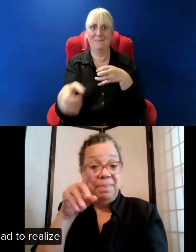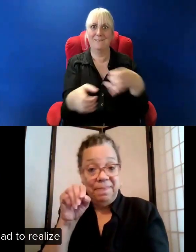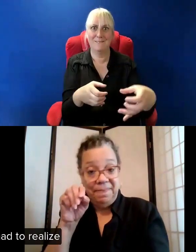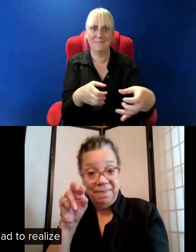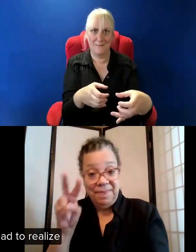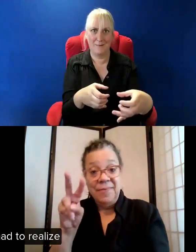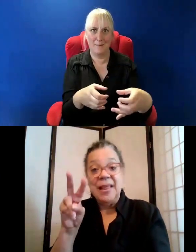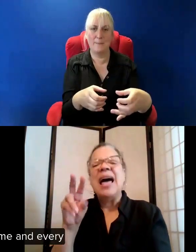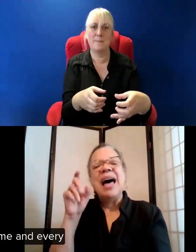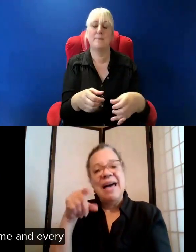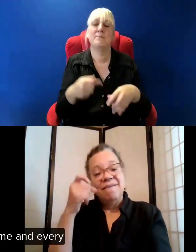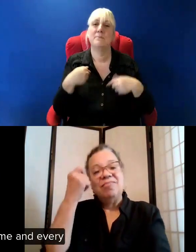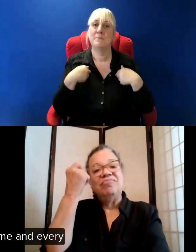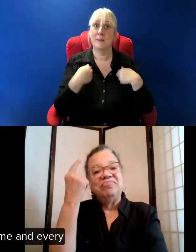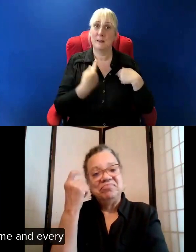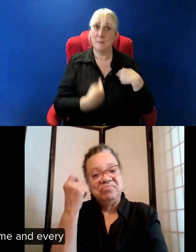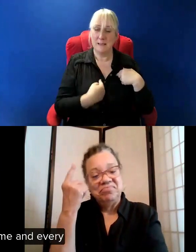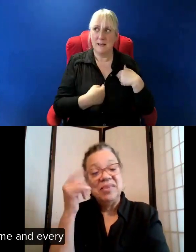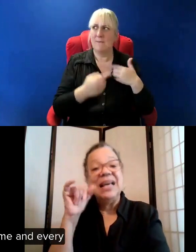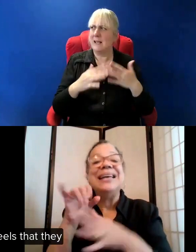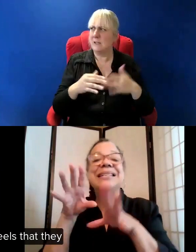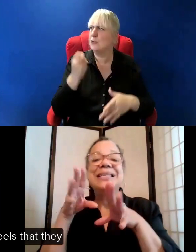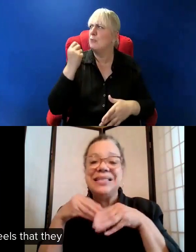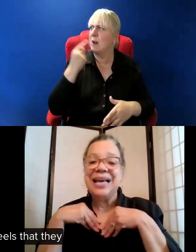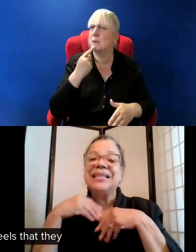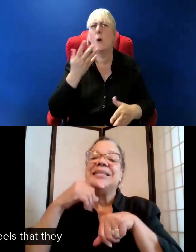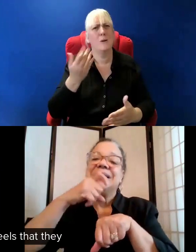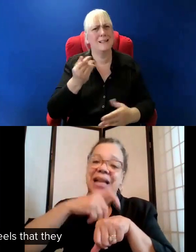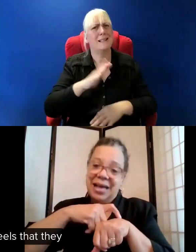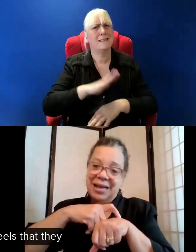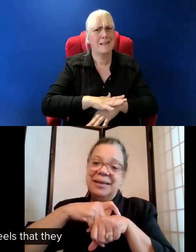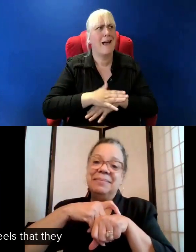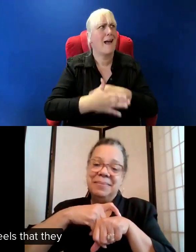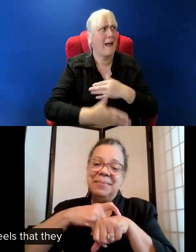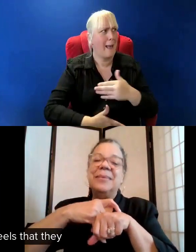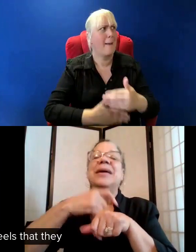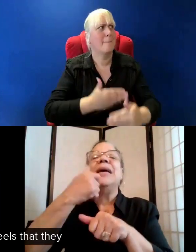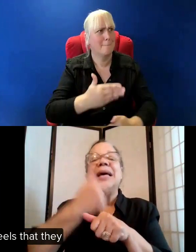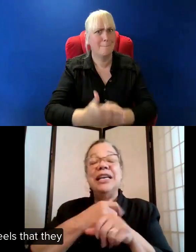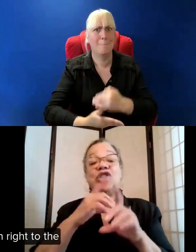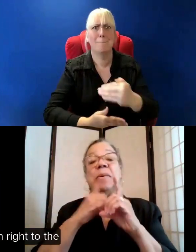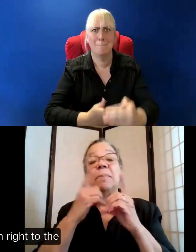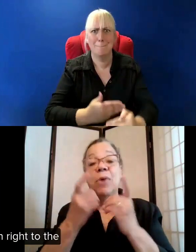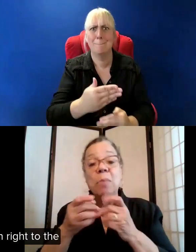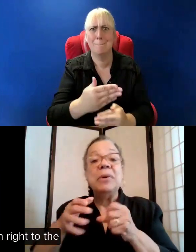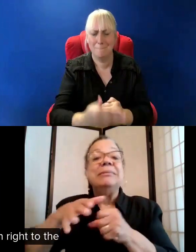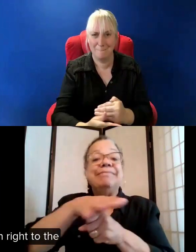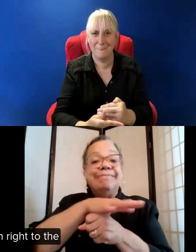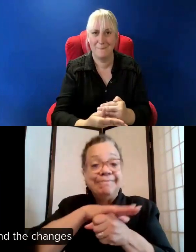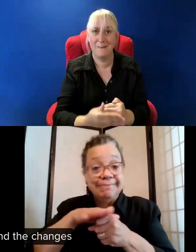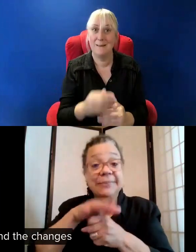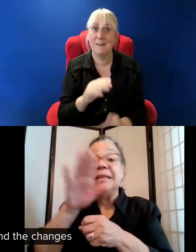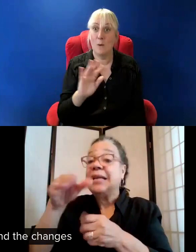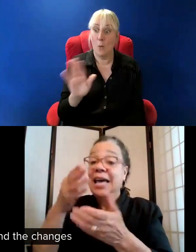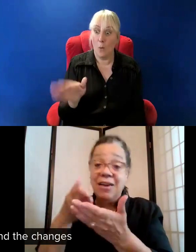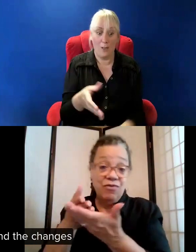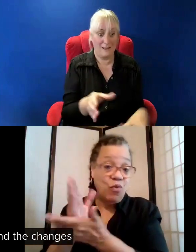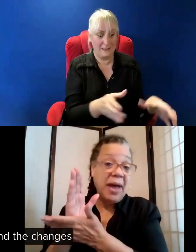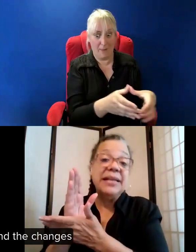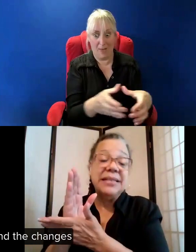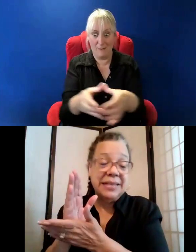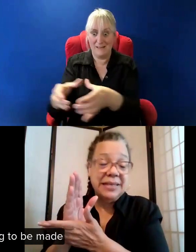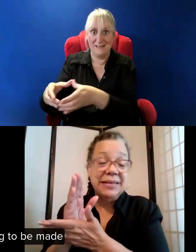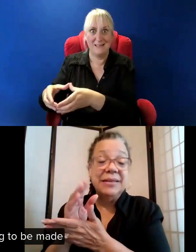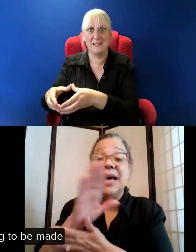to realise that it takes time, and every department feels that they have as much right to the pot of money